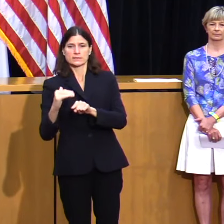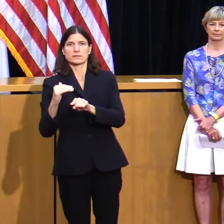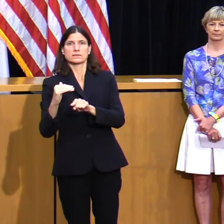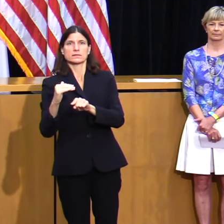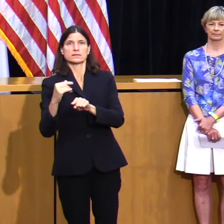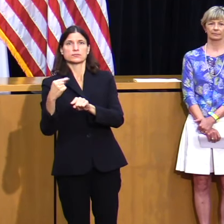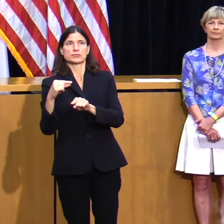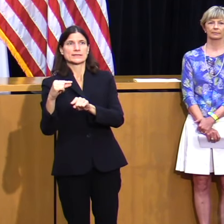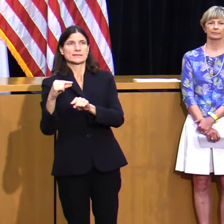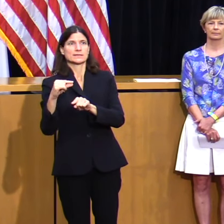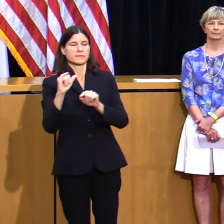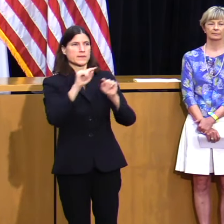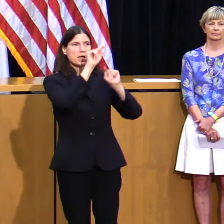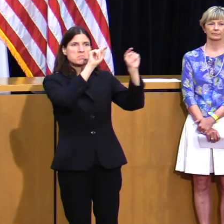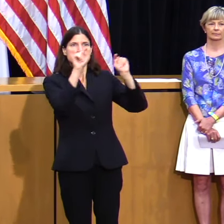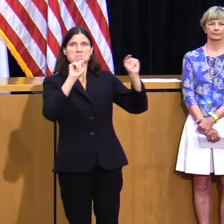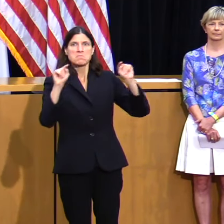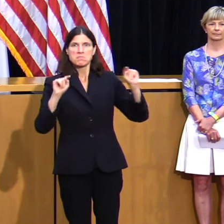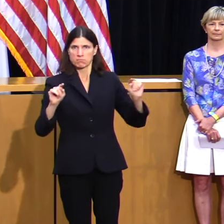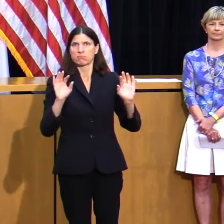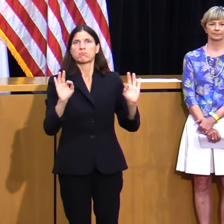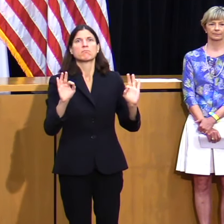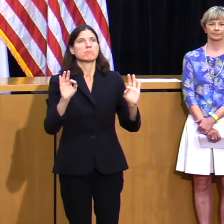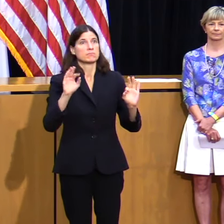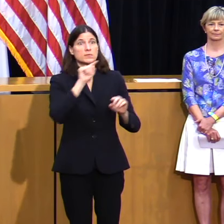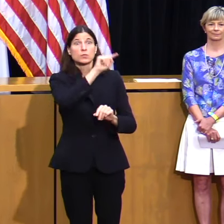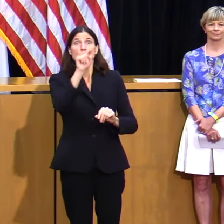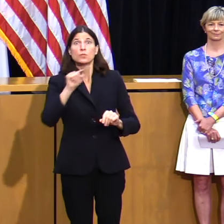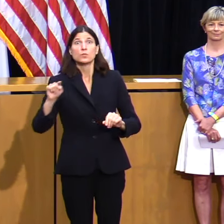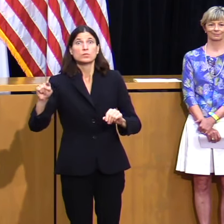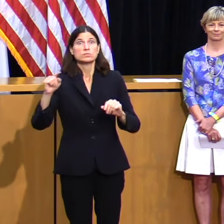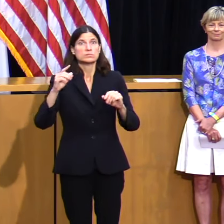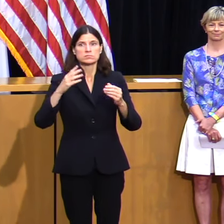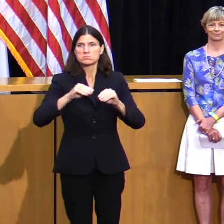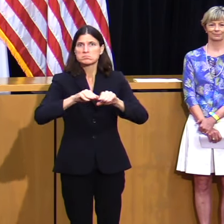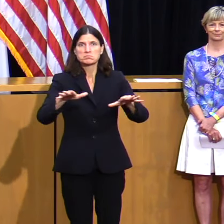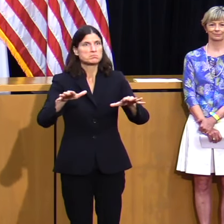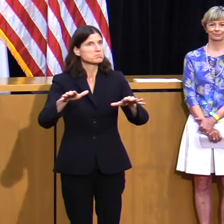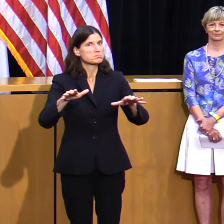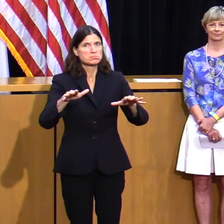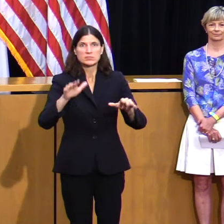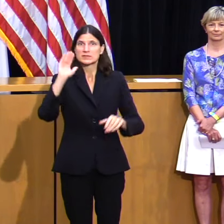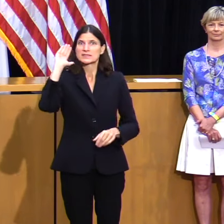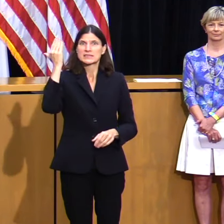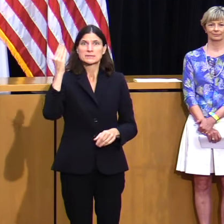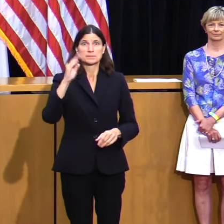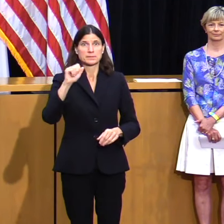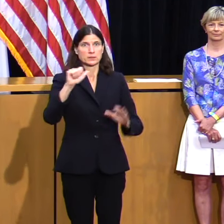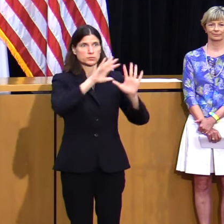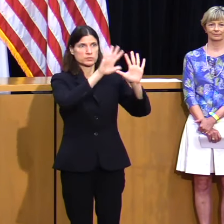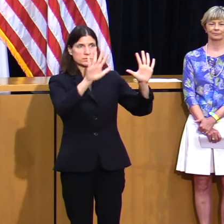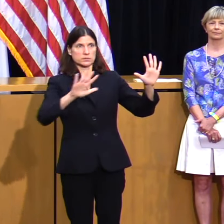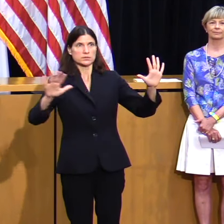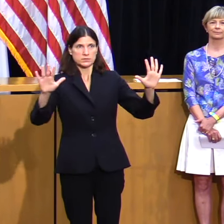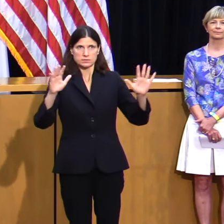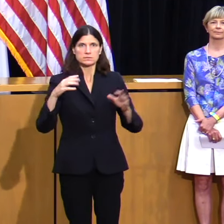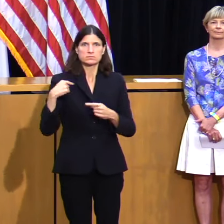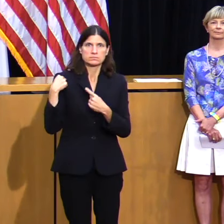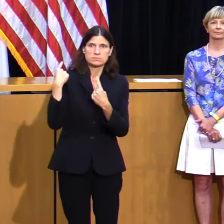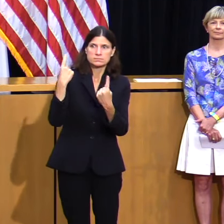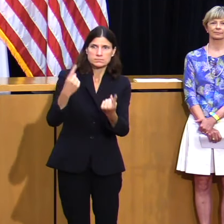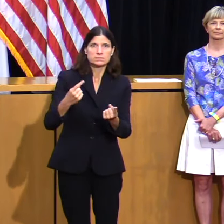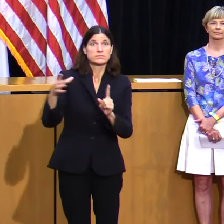Given the low transmission rates in the vast majority of our communities, we're glad that nearly 3/4 of our school districts are using